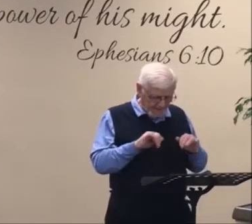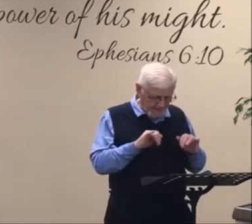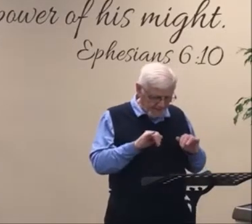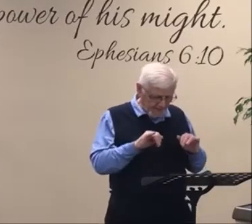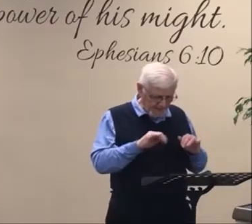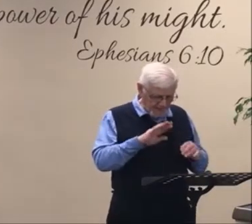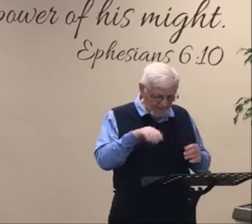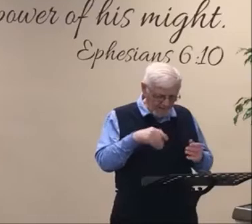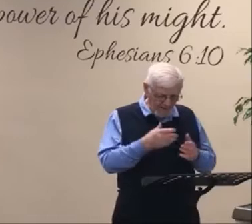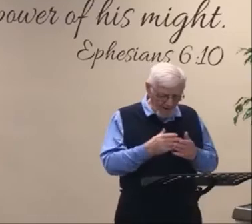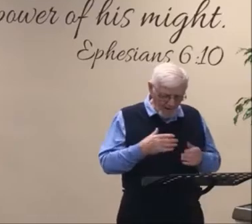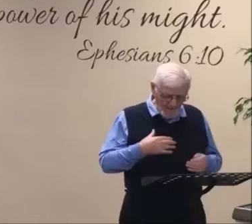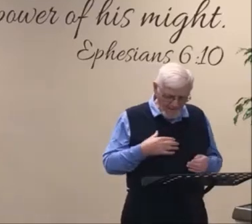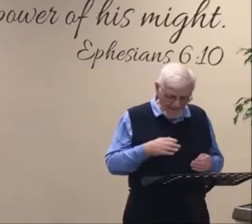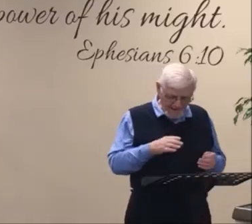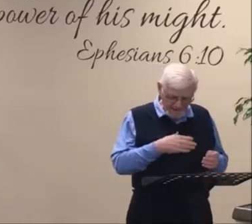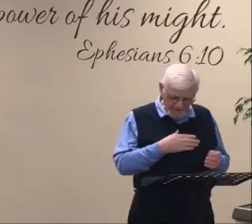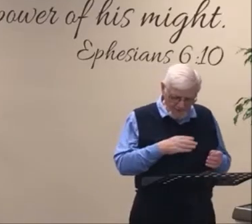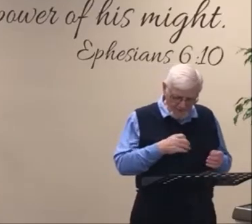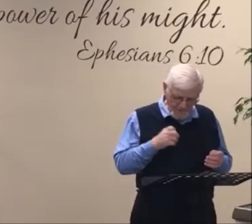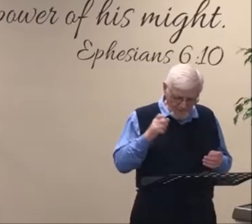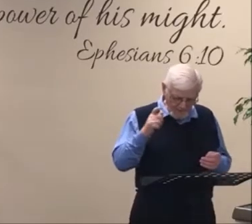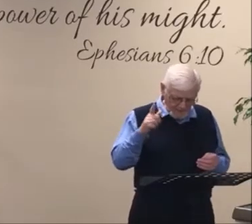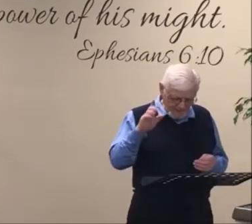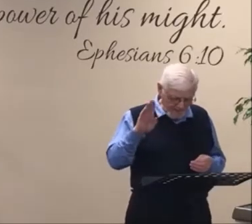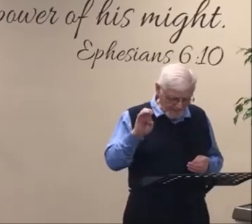fly, still